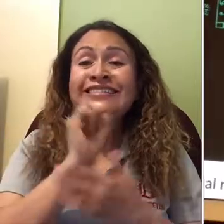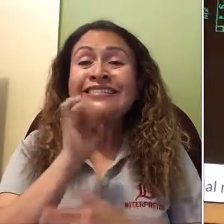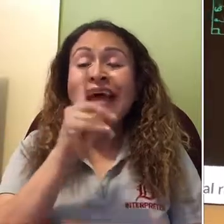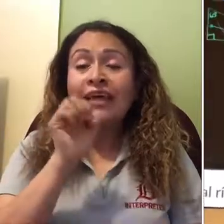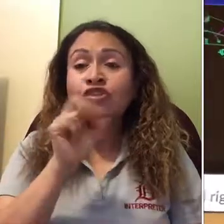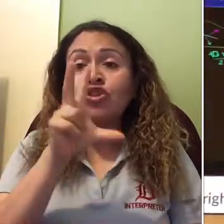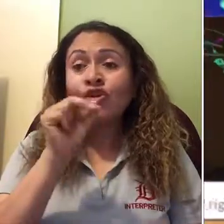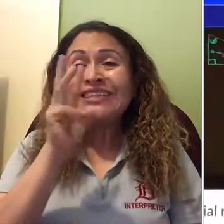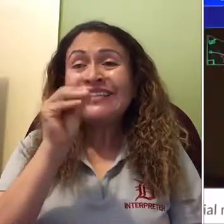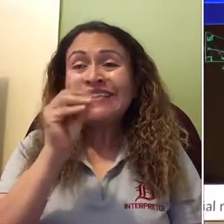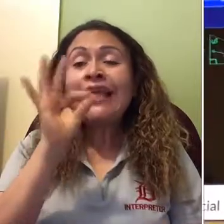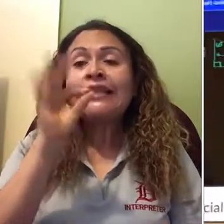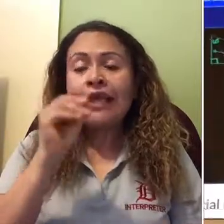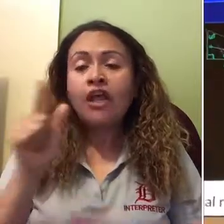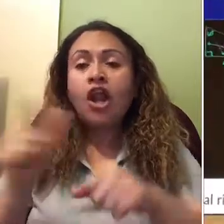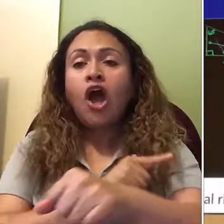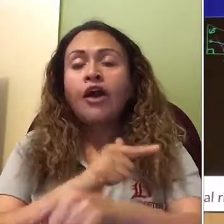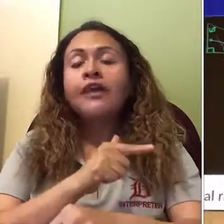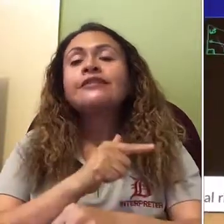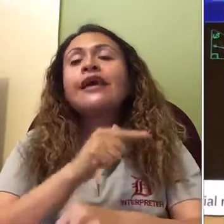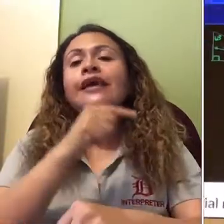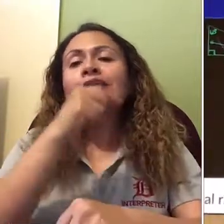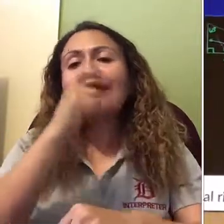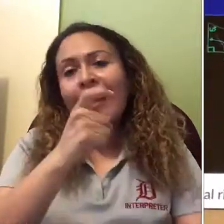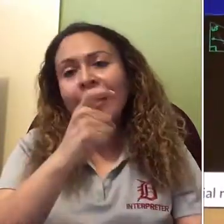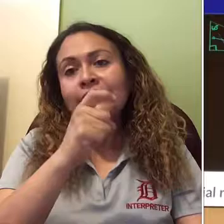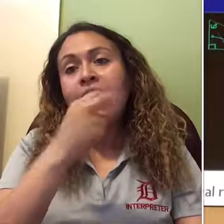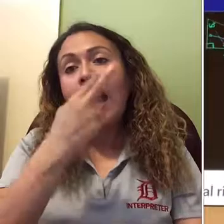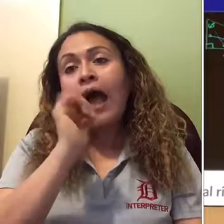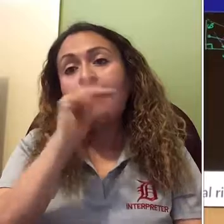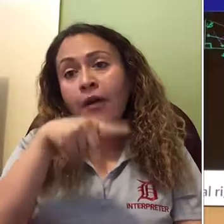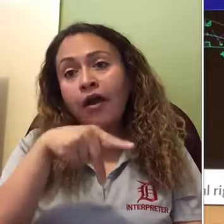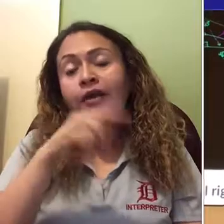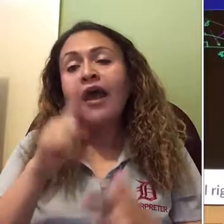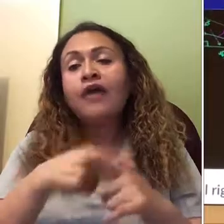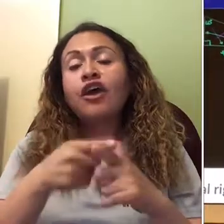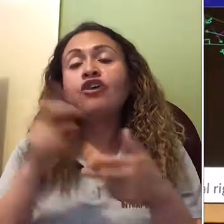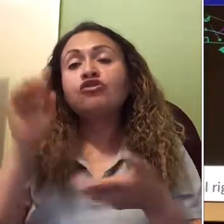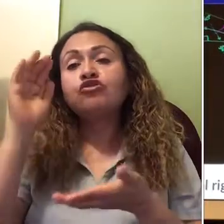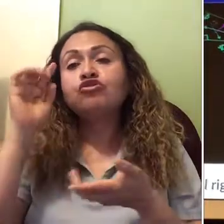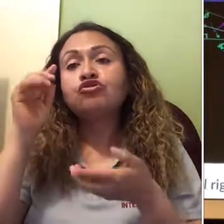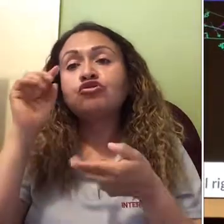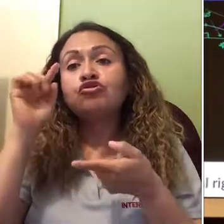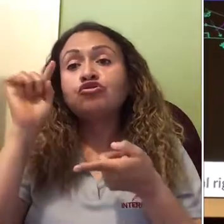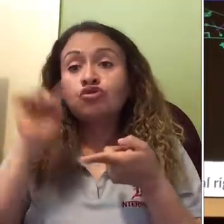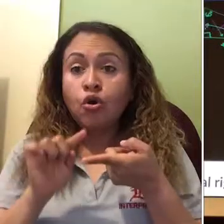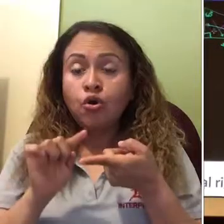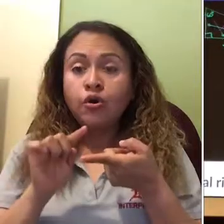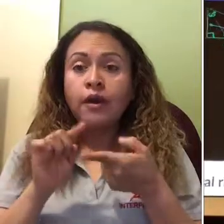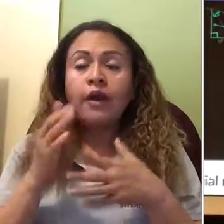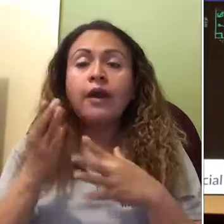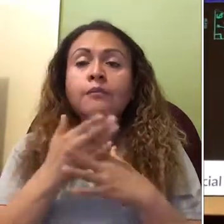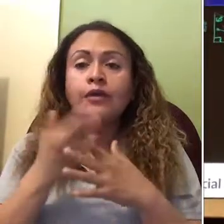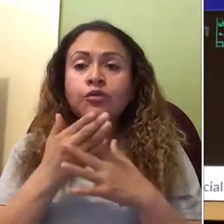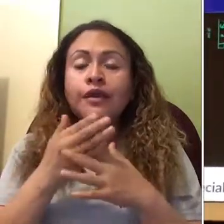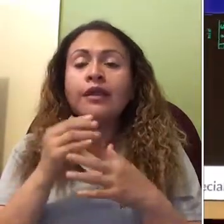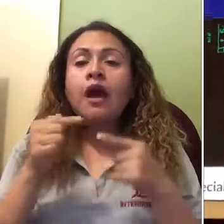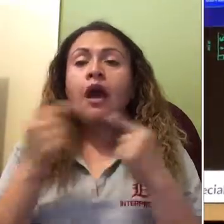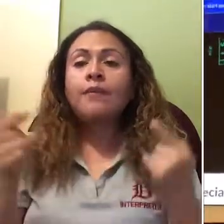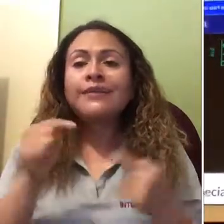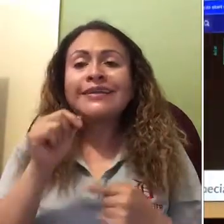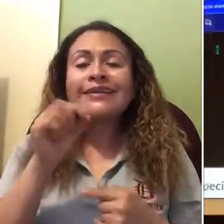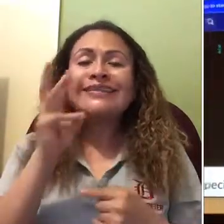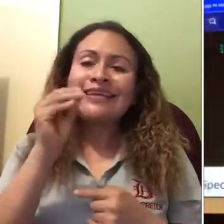are. If we assume the longest side is x, if the hypotenuse is x, then the shortest side is x over 2, and the side in between, the side that's opposite the 60-degree